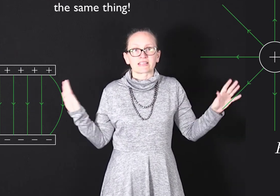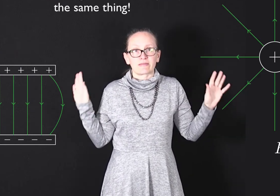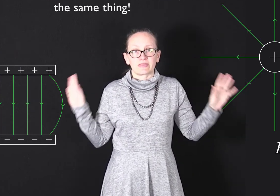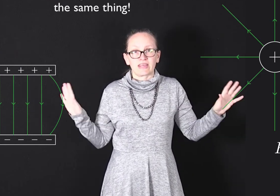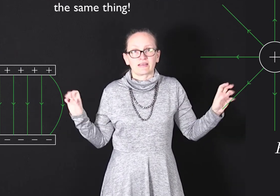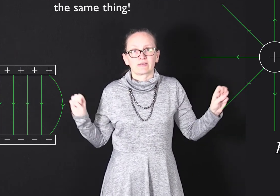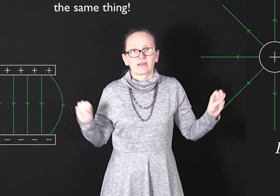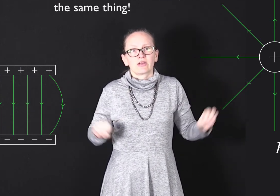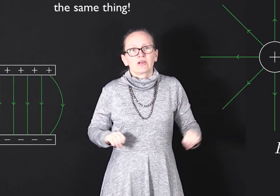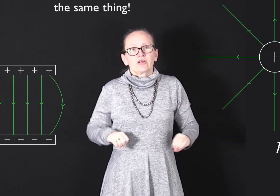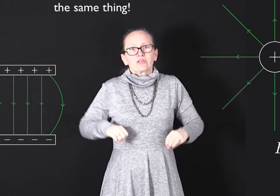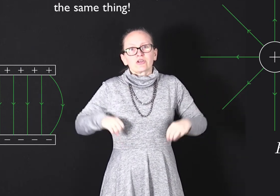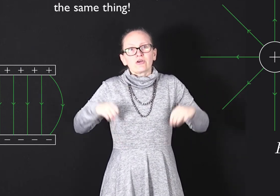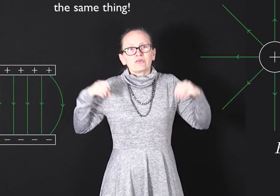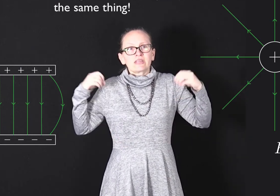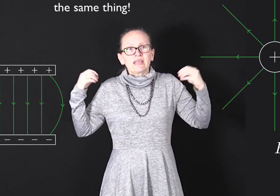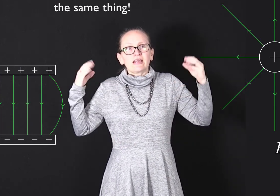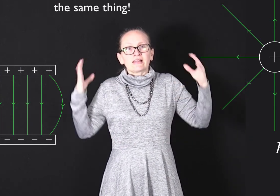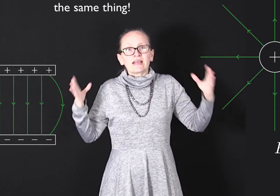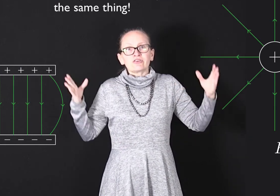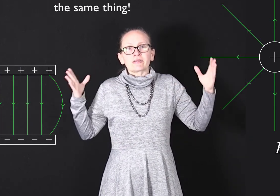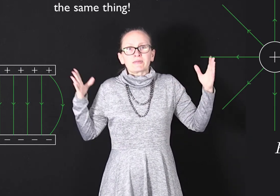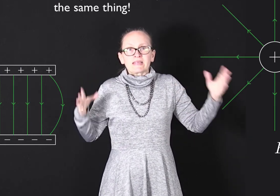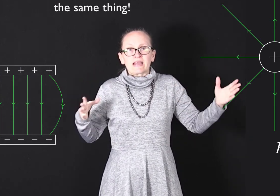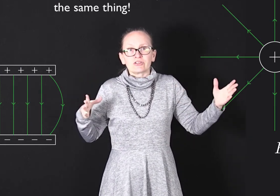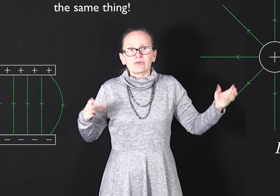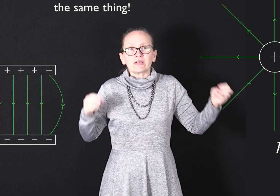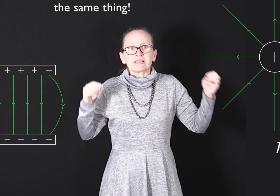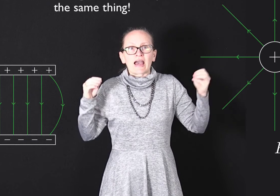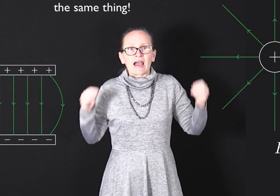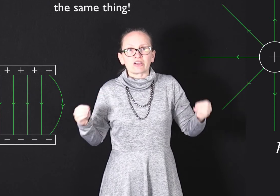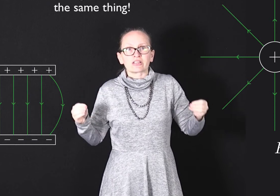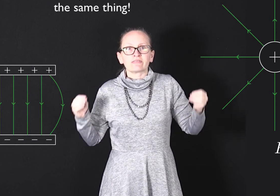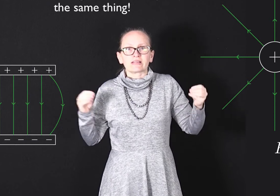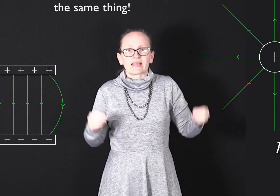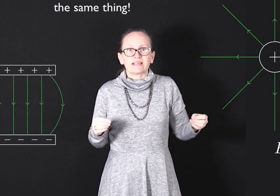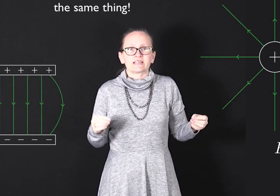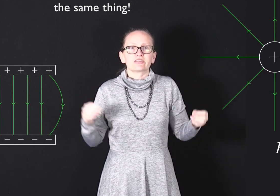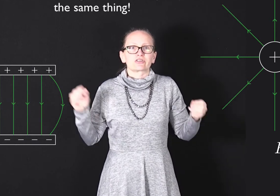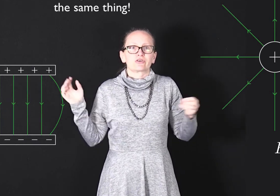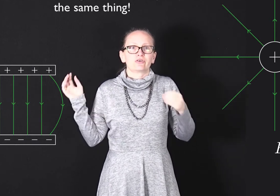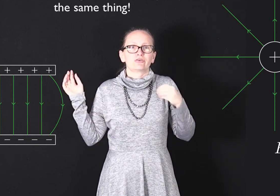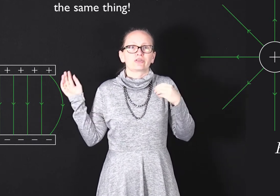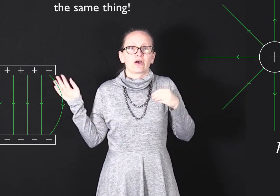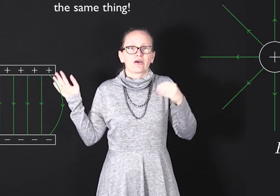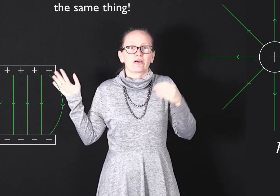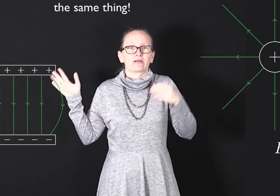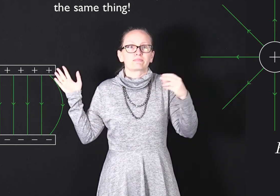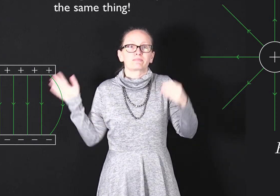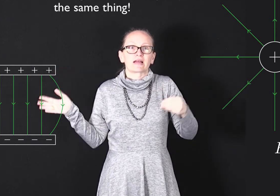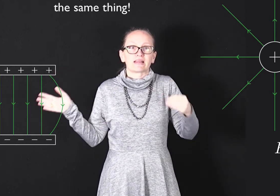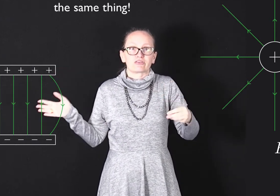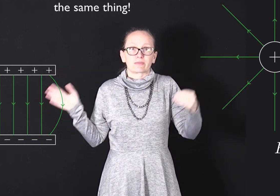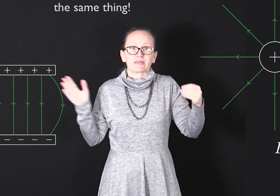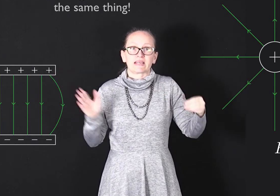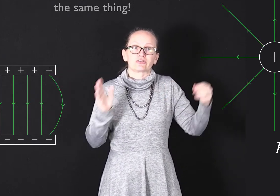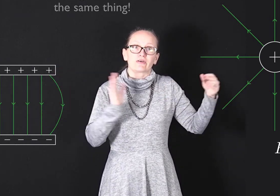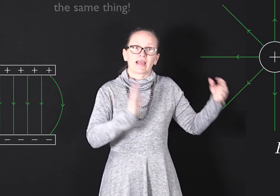same thing. So the electric potential is actually related to the electric potential